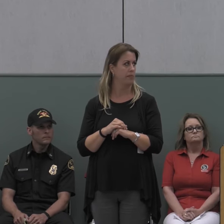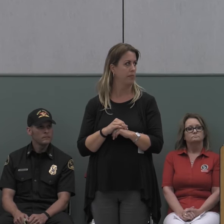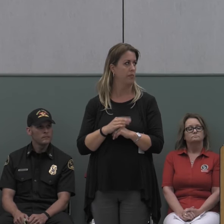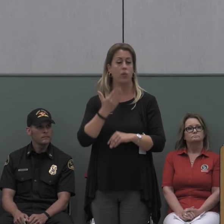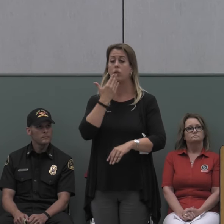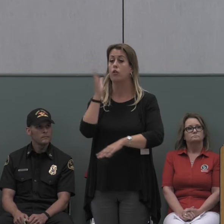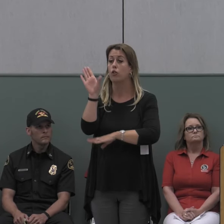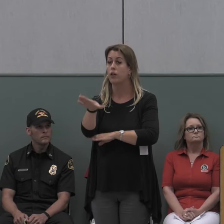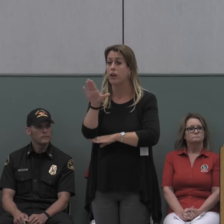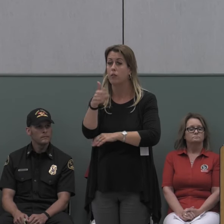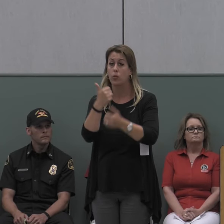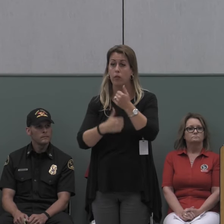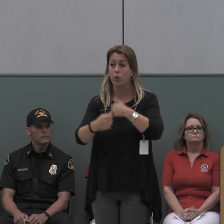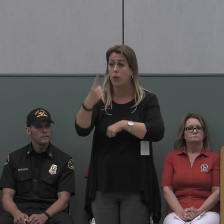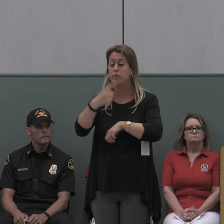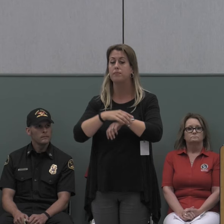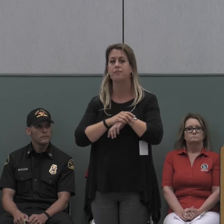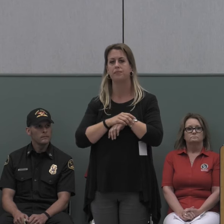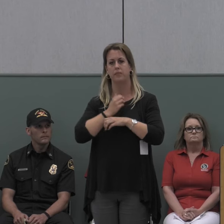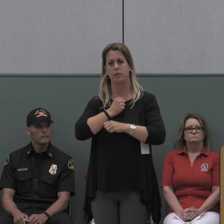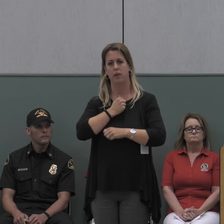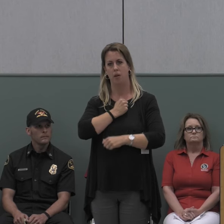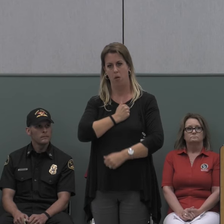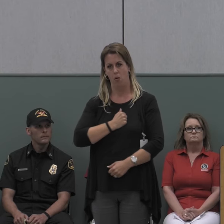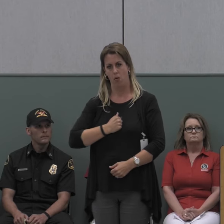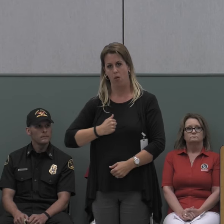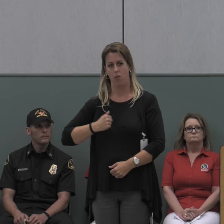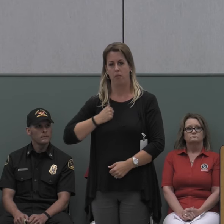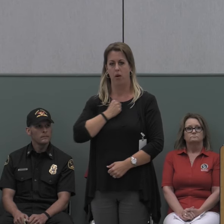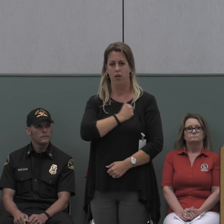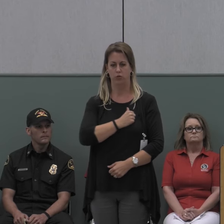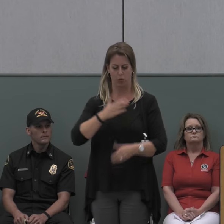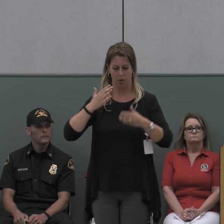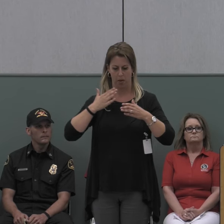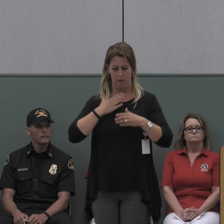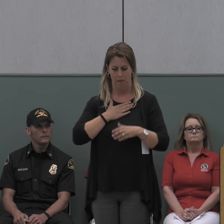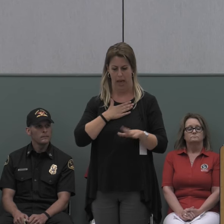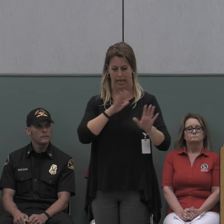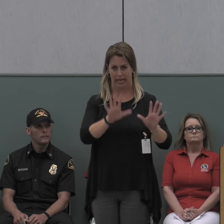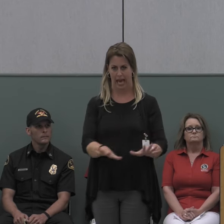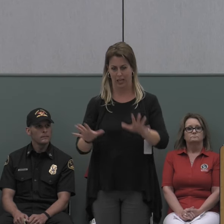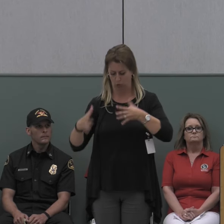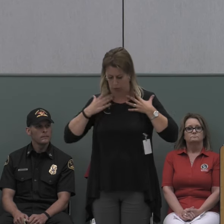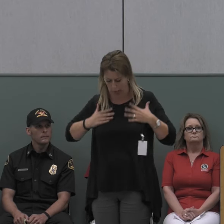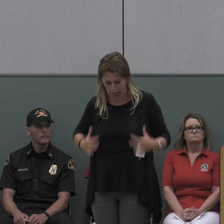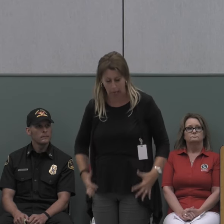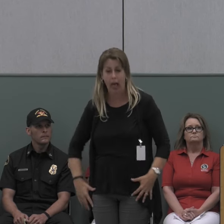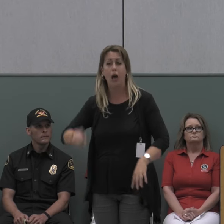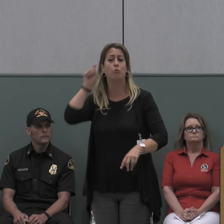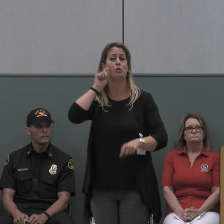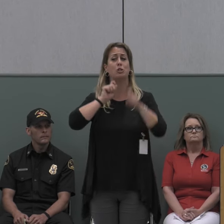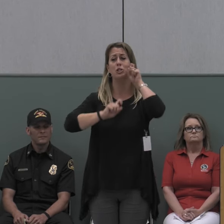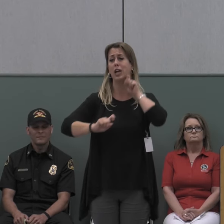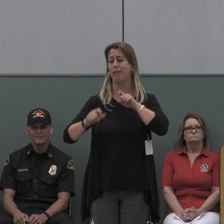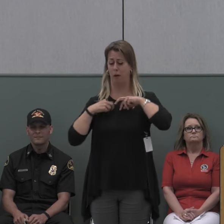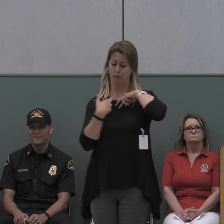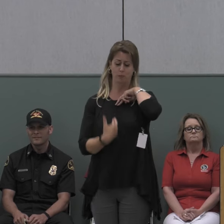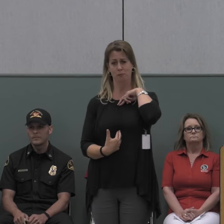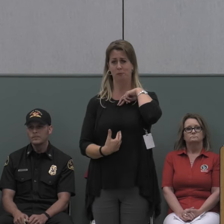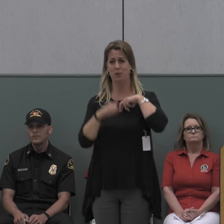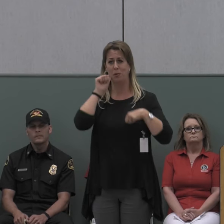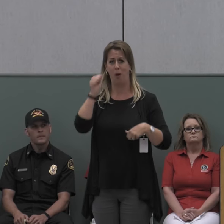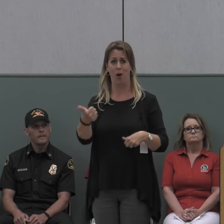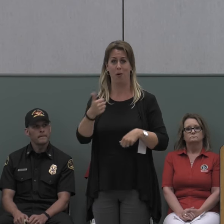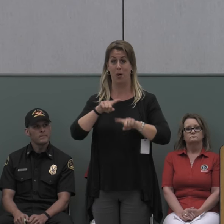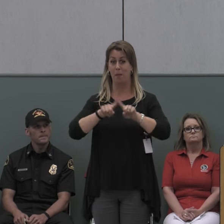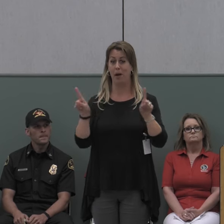Good afternoon, everyone. I apologize for the casual appearance. I shave and wear a suit tomorrow, I promise, but it was